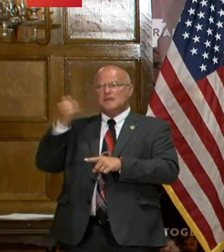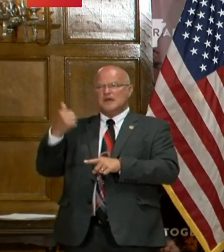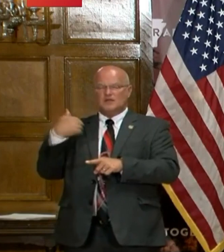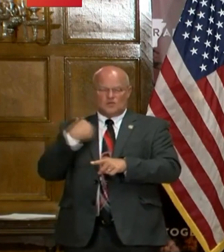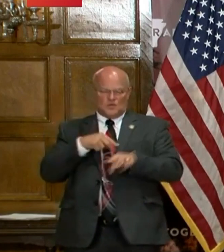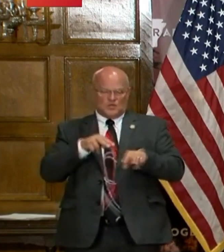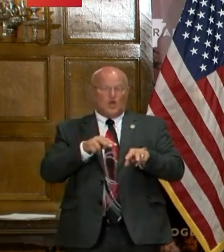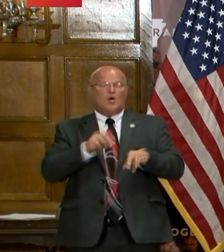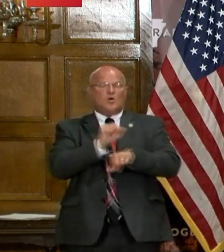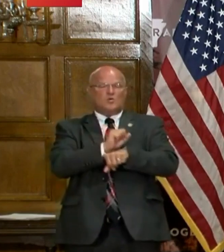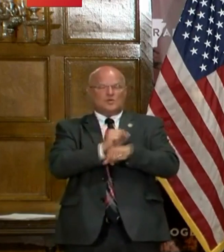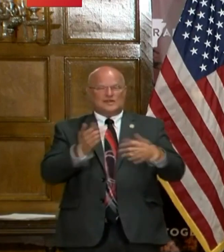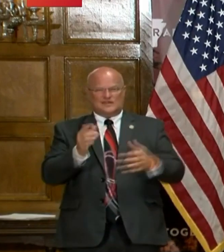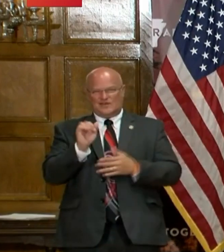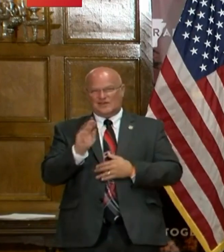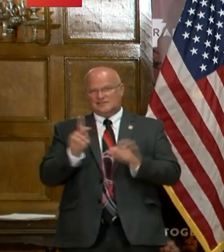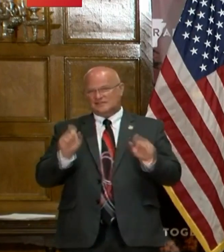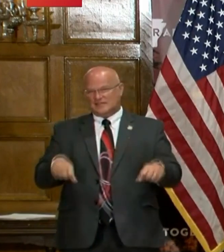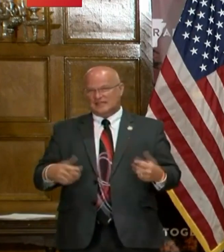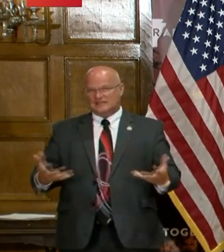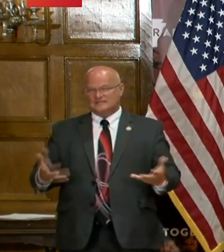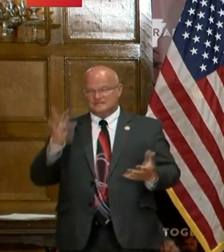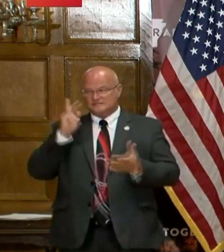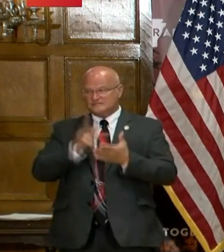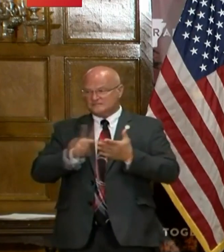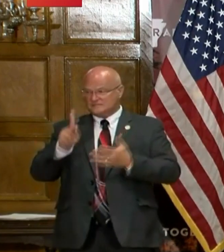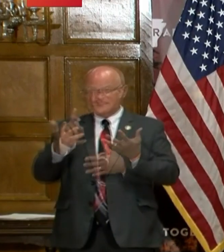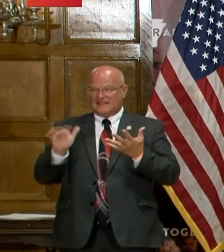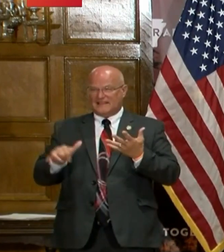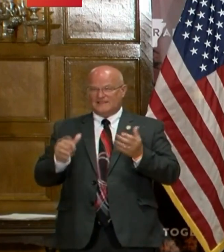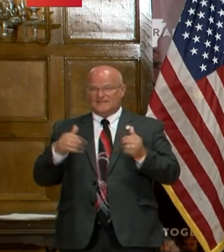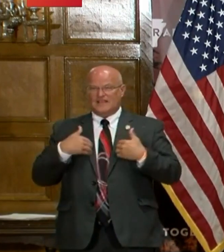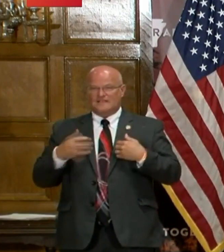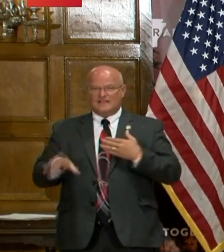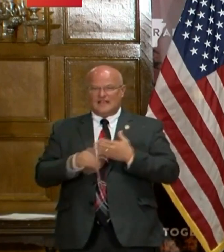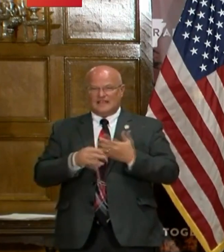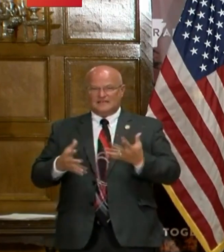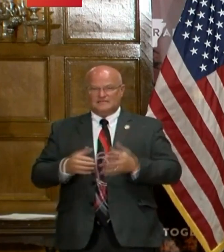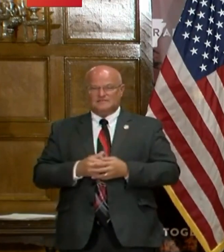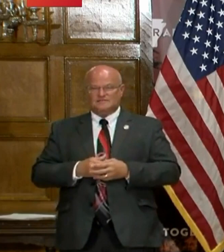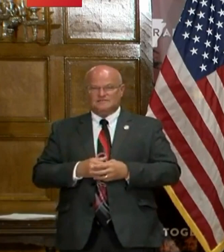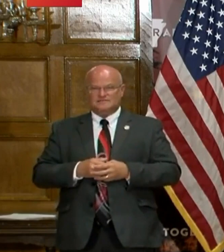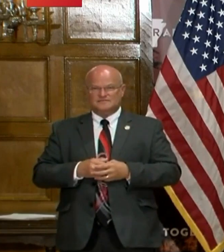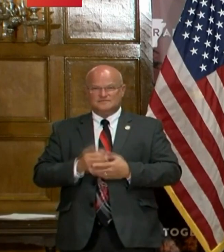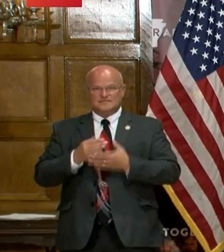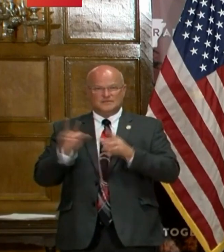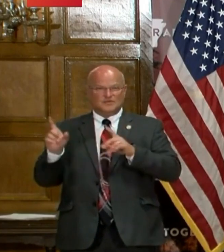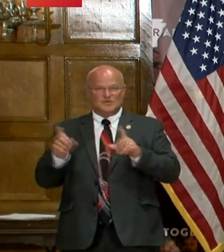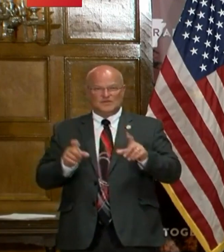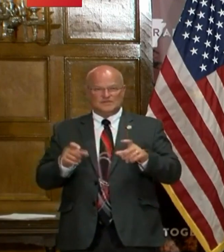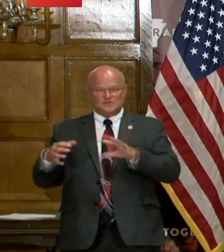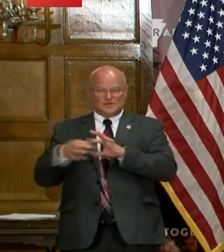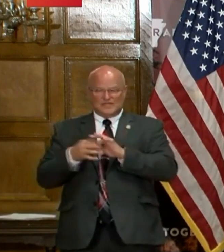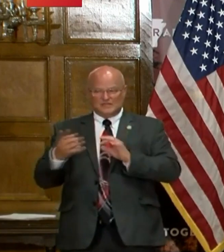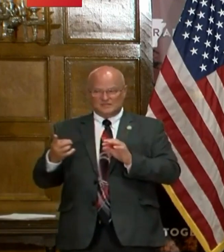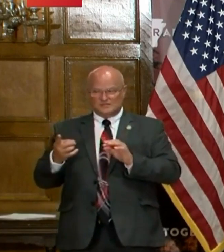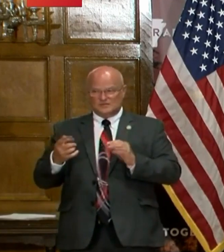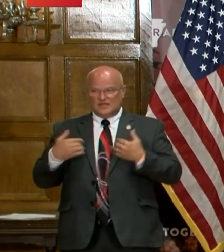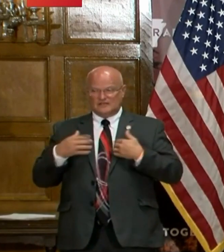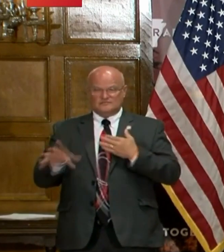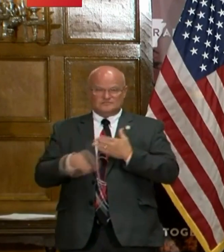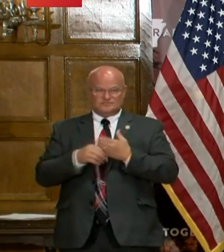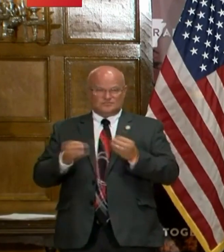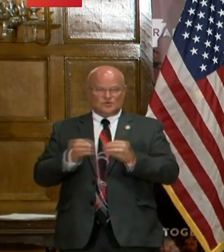see if it's workable here in Arkansas. Secretary Key, and feel free if you want to jump in on any of that if you've got to add. Some